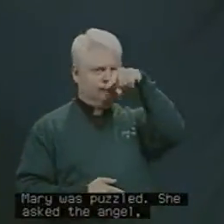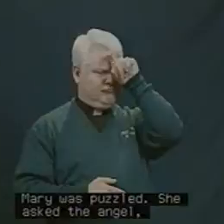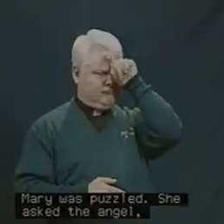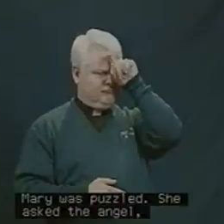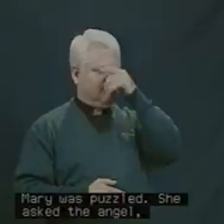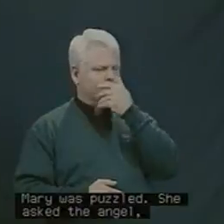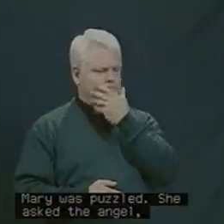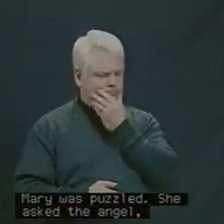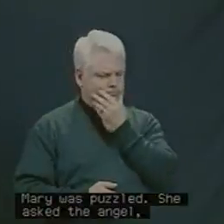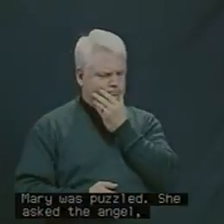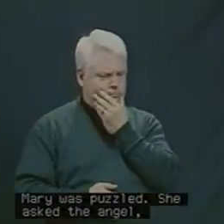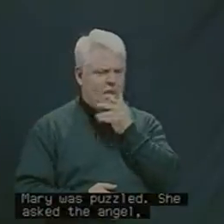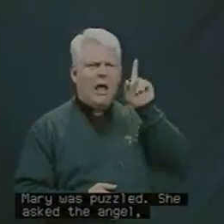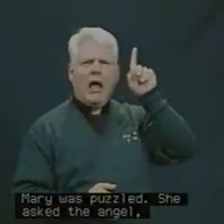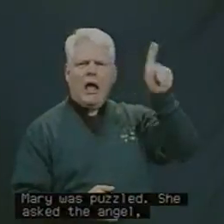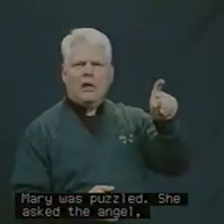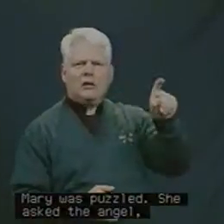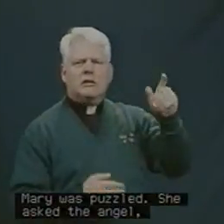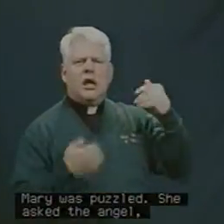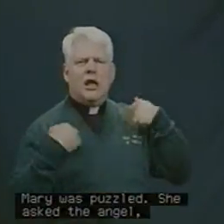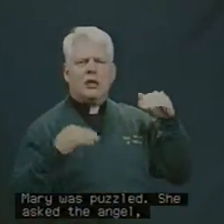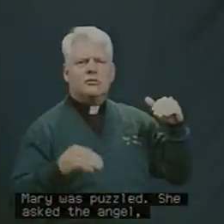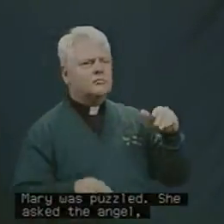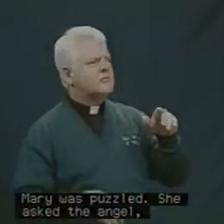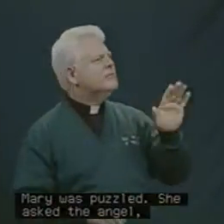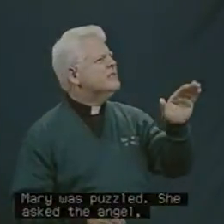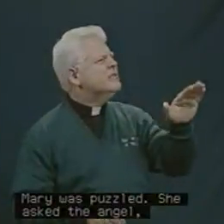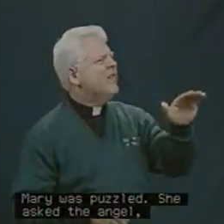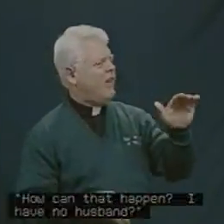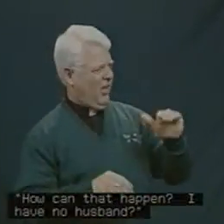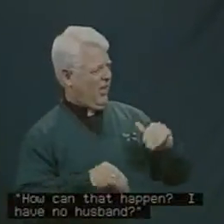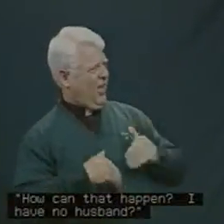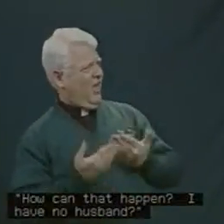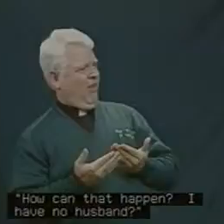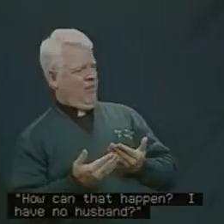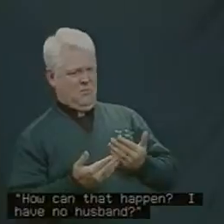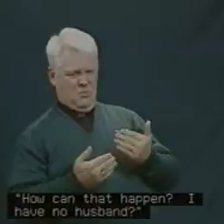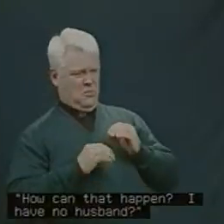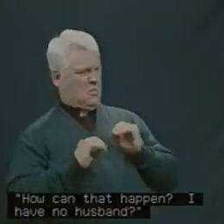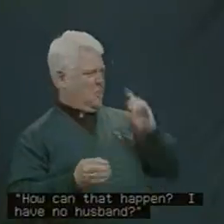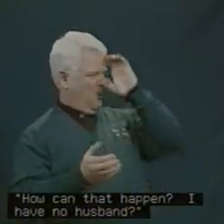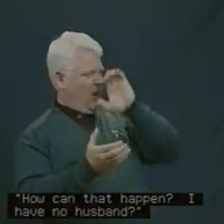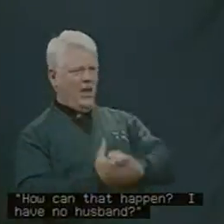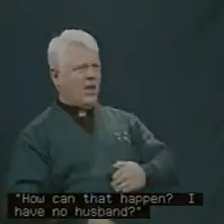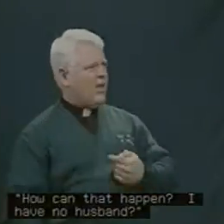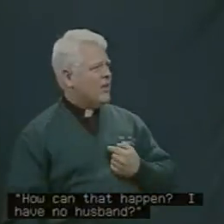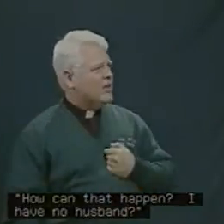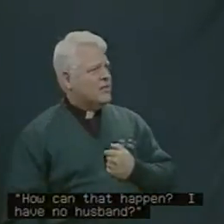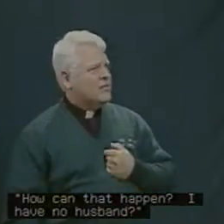Mary was puzzled. She asked the angel, How can that happen? I have no